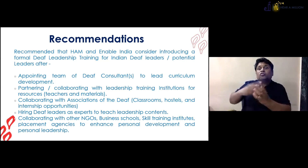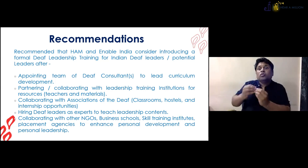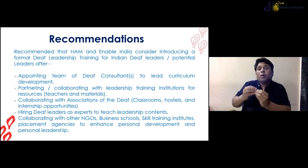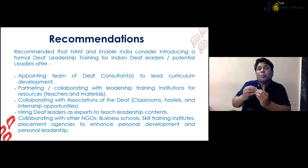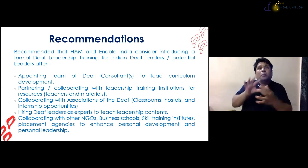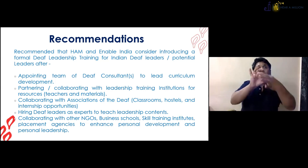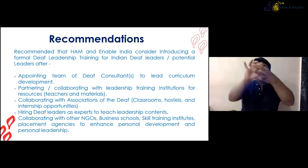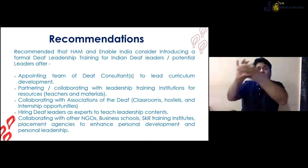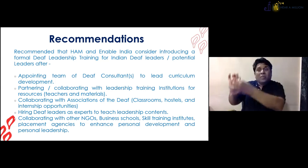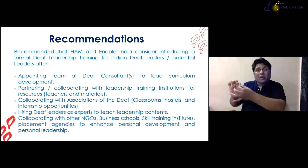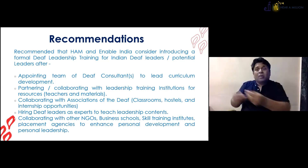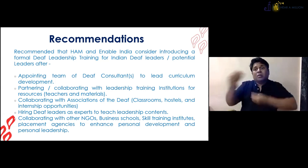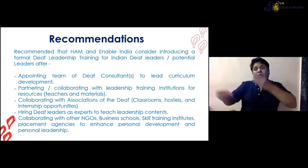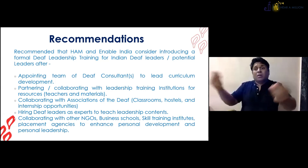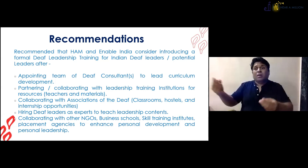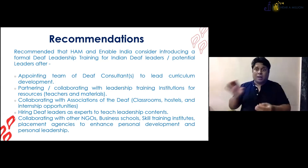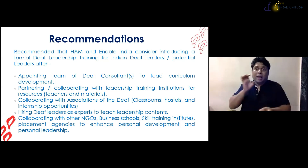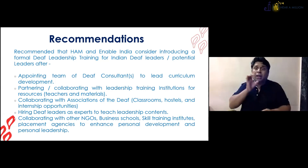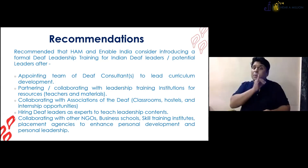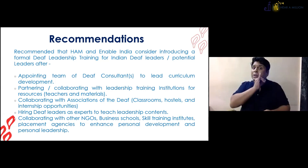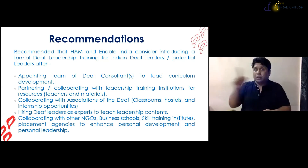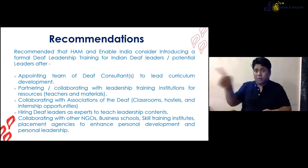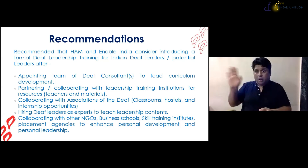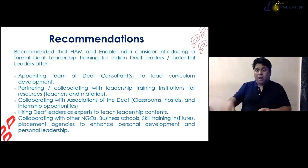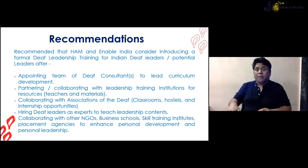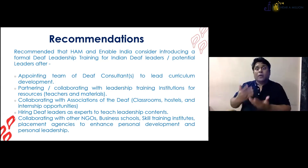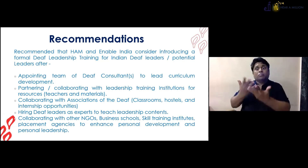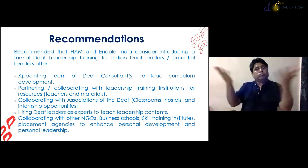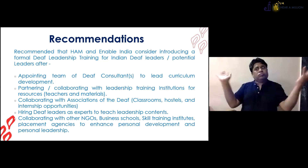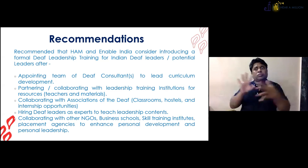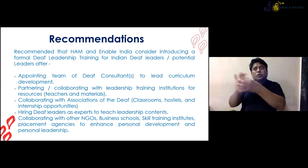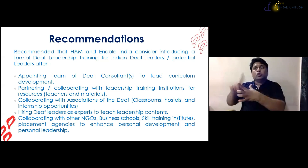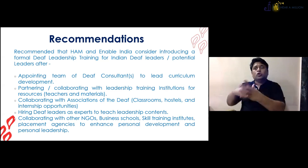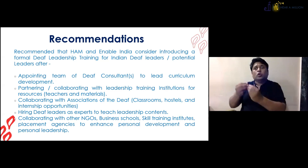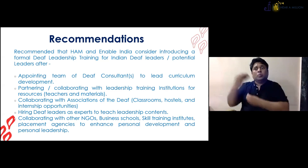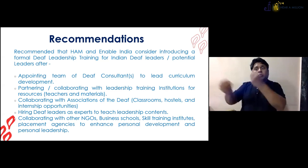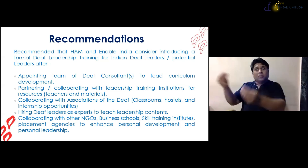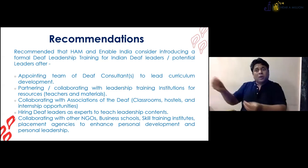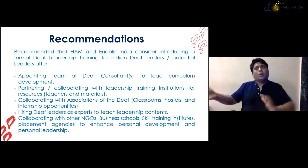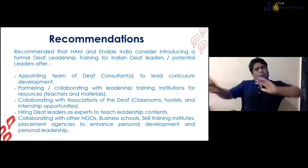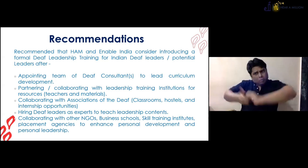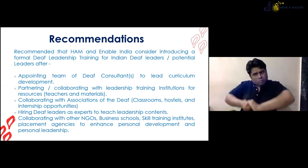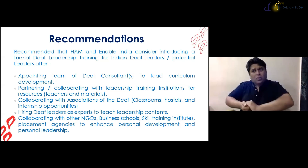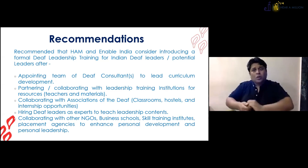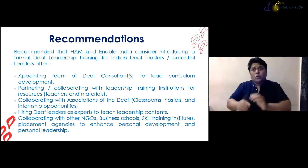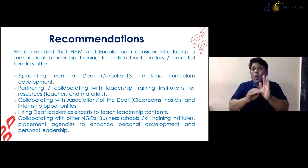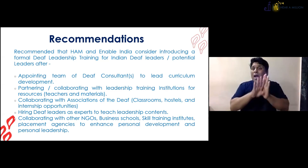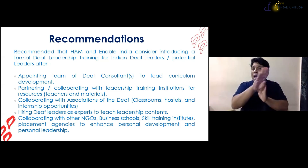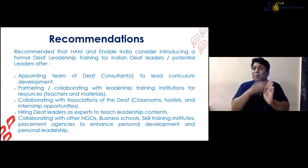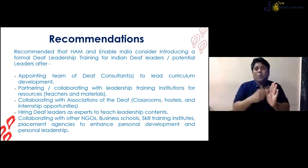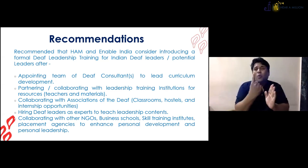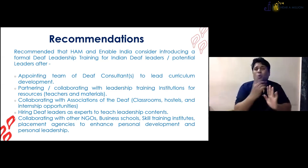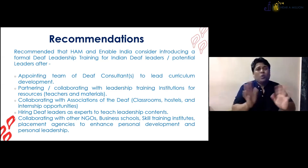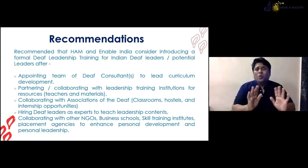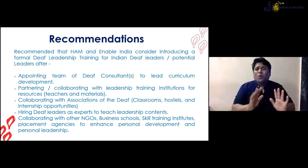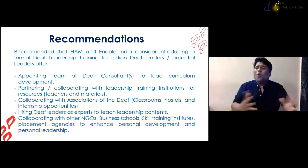used. Jobs Should we report a opportunity. pitch? Yeah, please. Thank you, Manisha. So they were